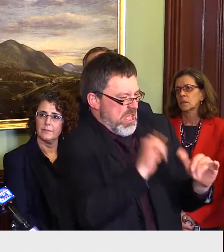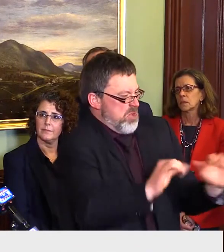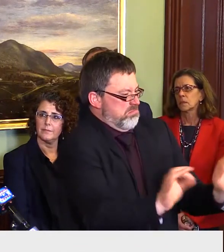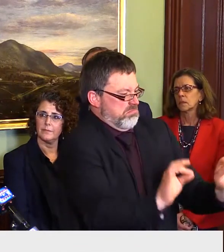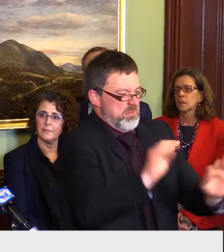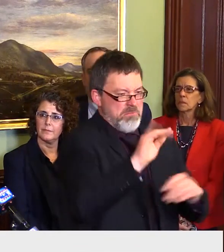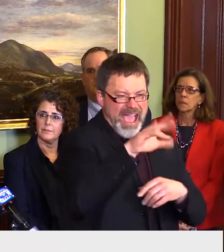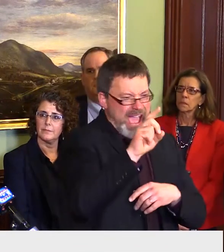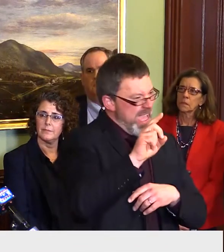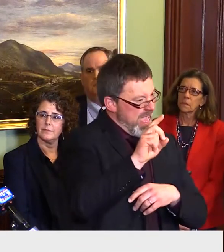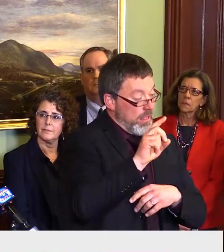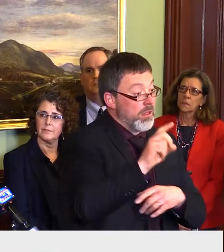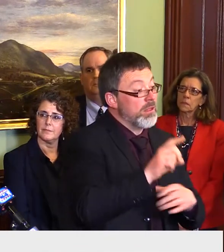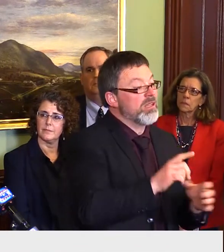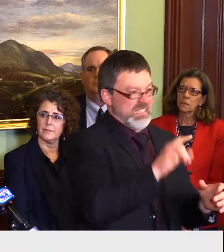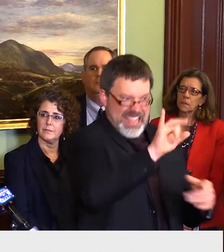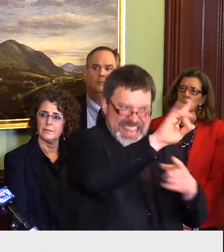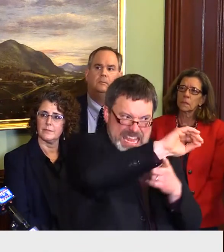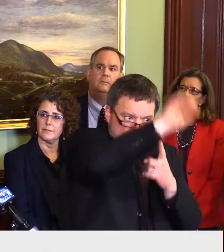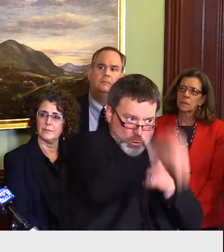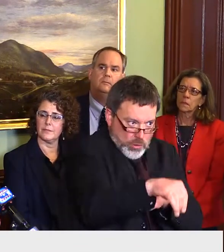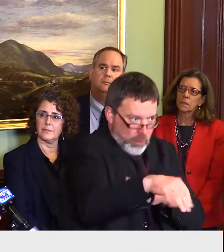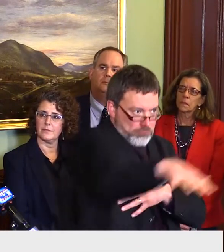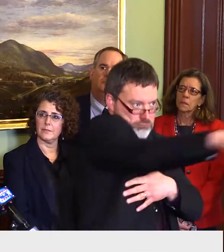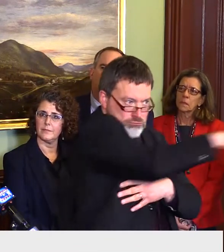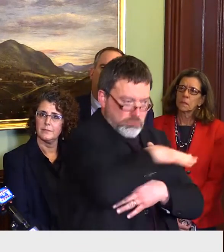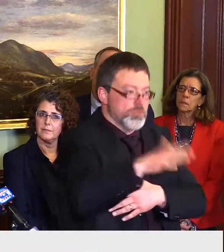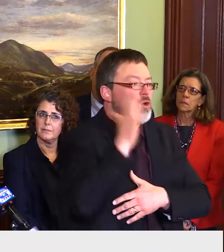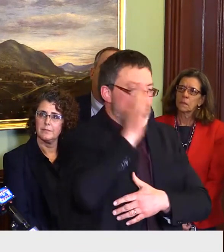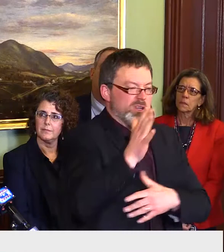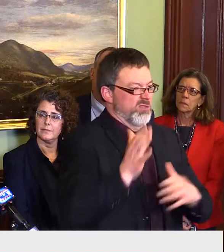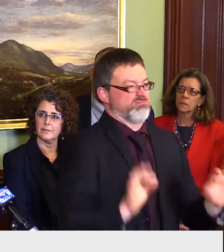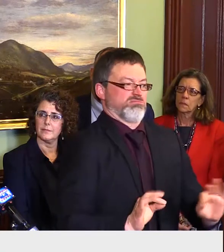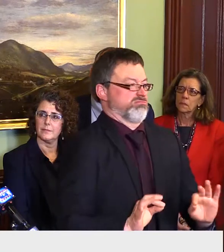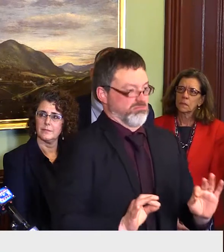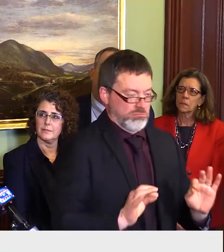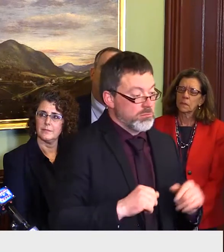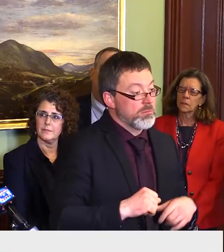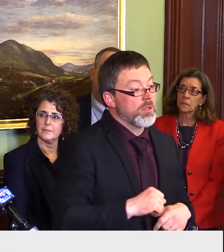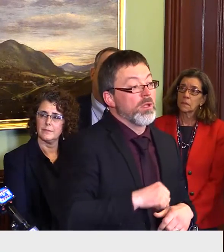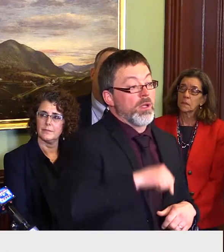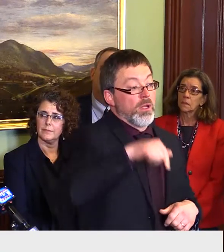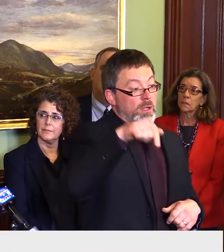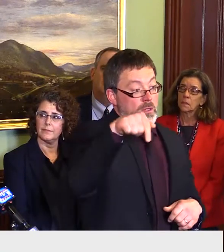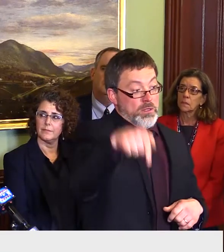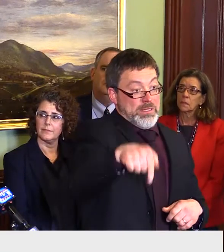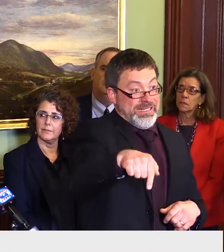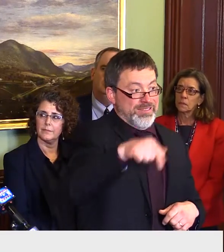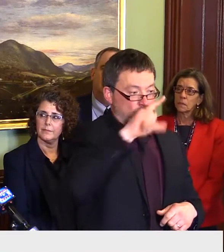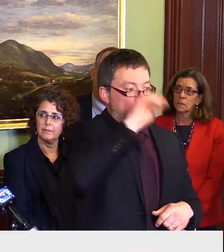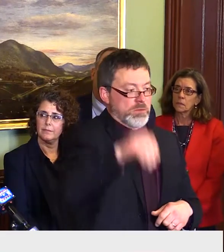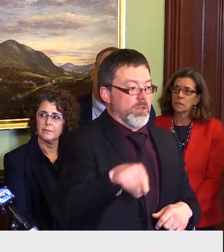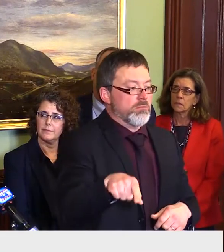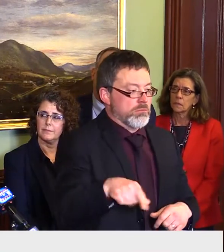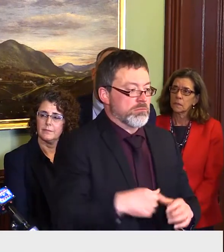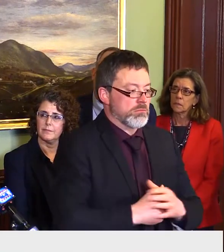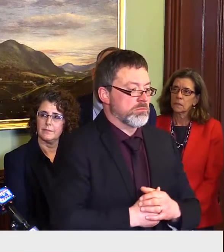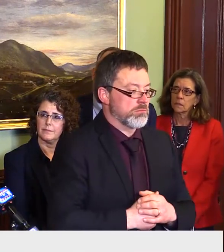Transmissibility is thought to be one person has the ability to infect two